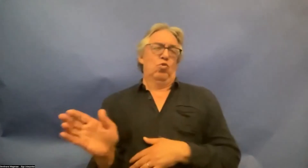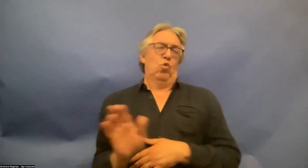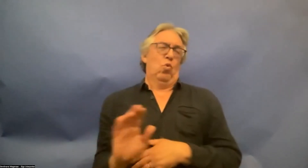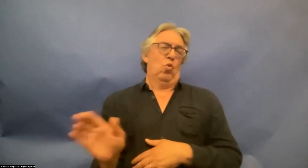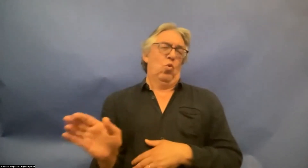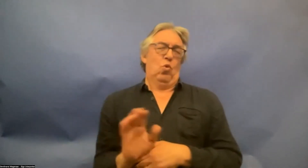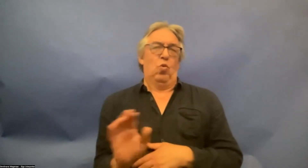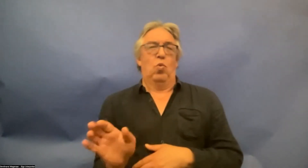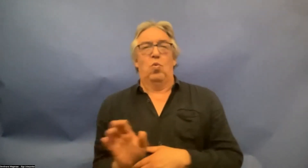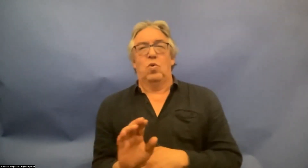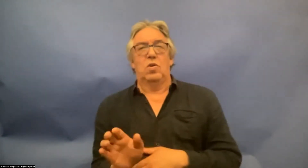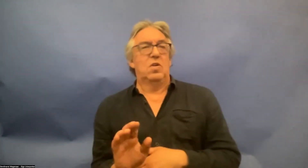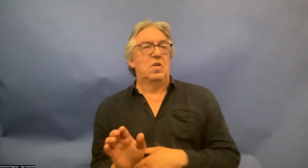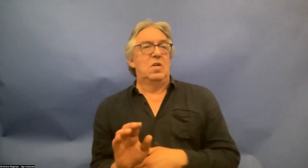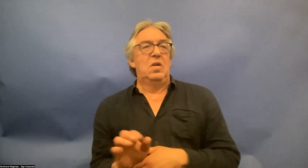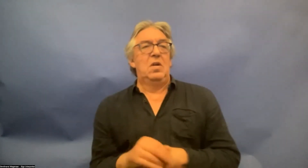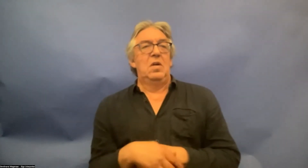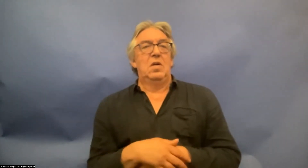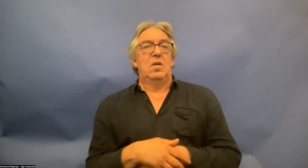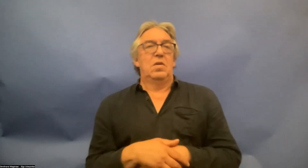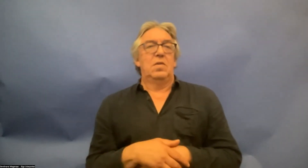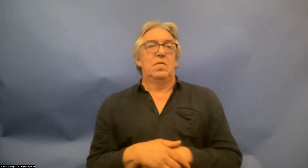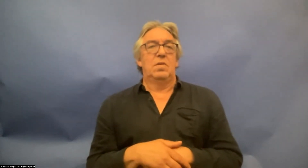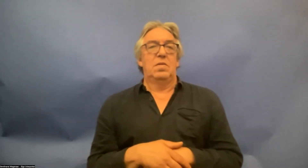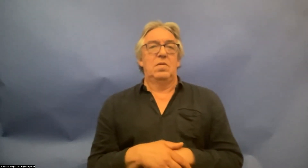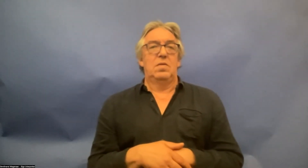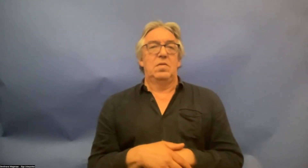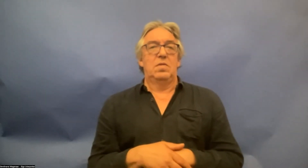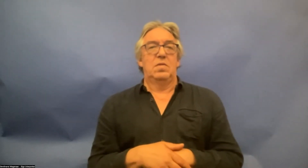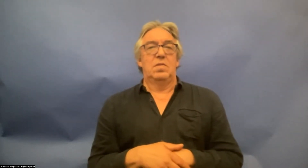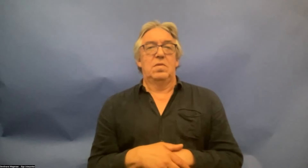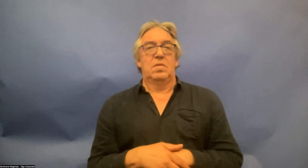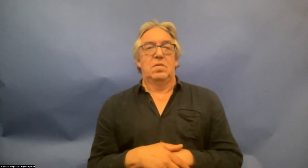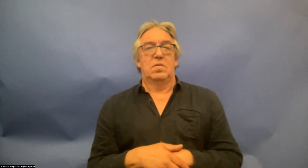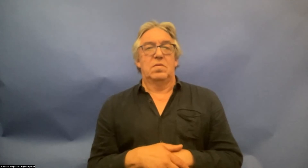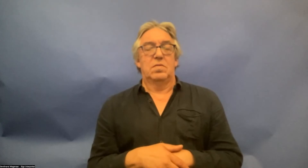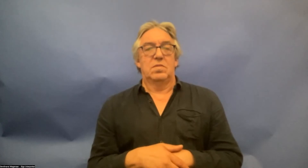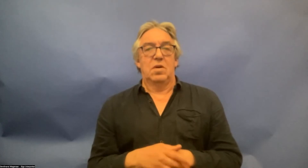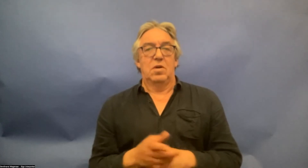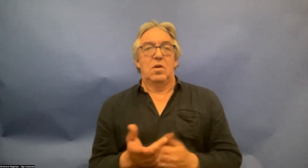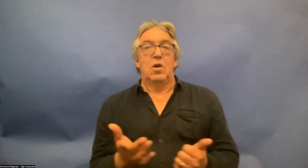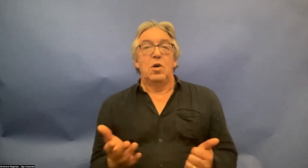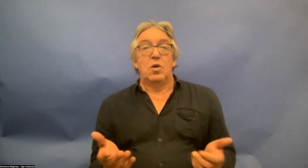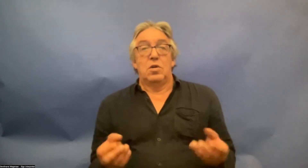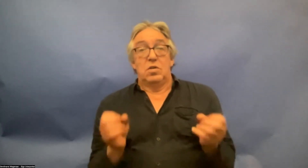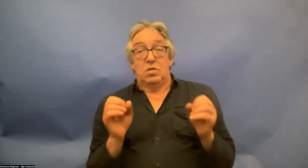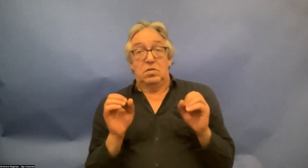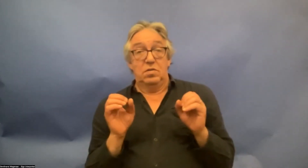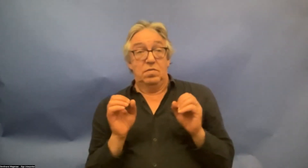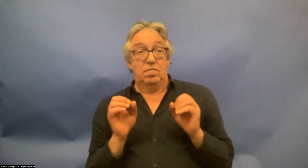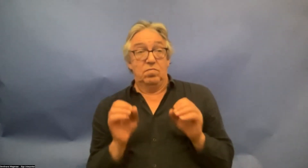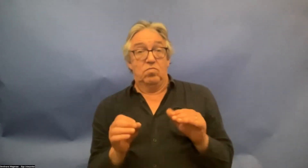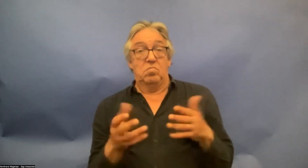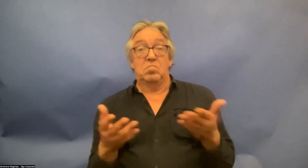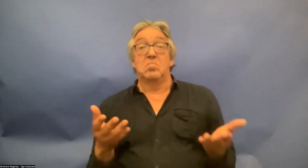in. Yes, maybe if there are patients who are in the institutions in Ukraine and went to Poland or any other, let's say maybe not to Poland,